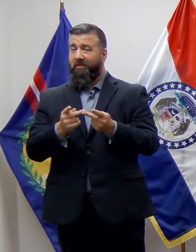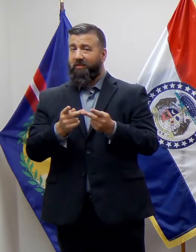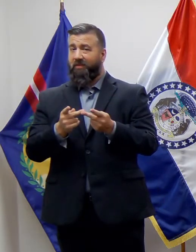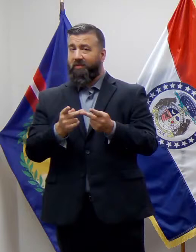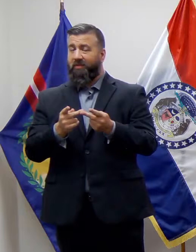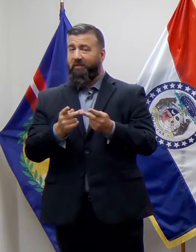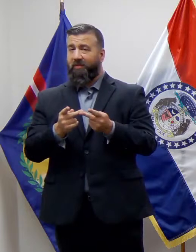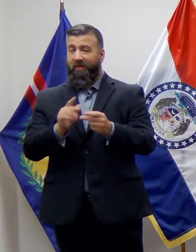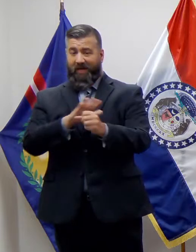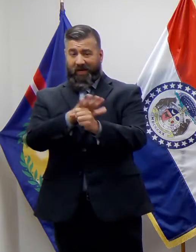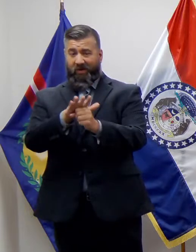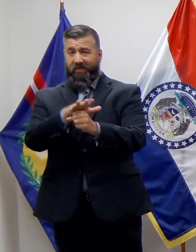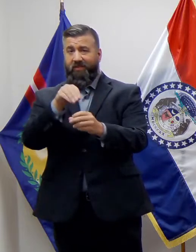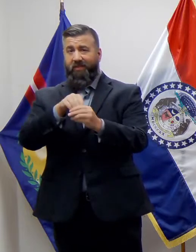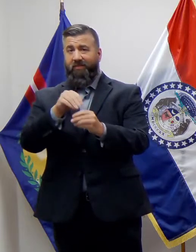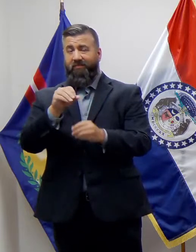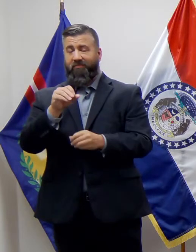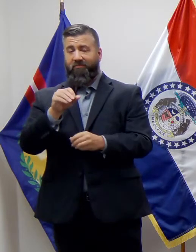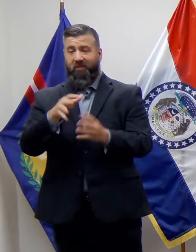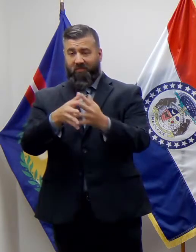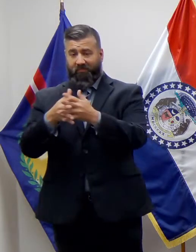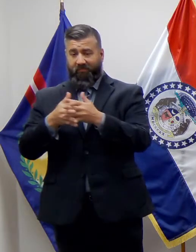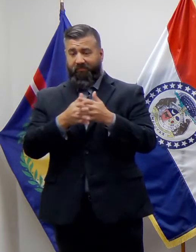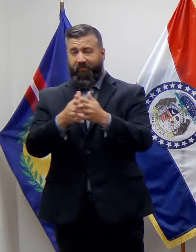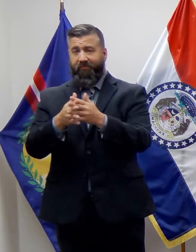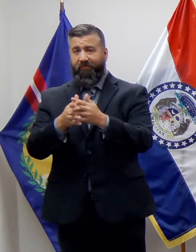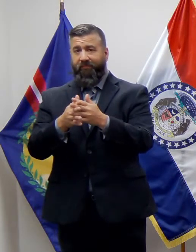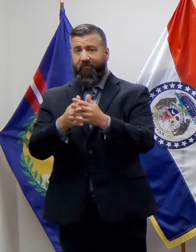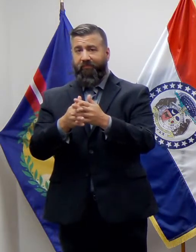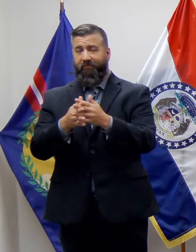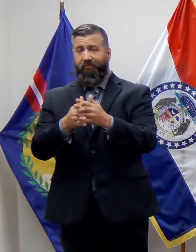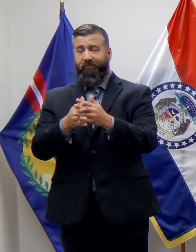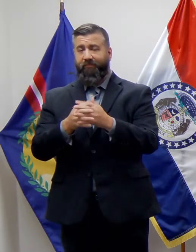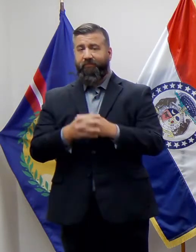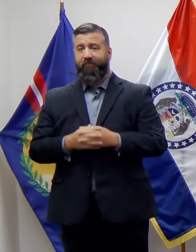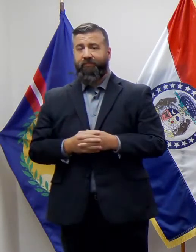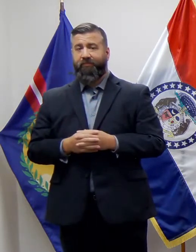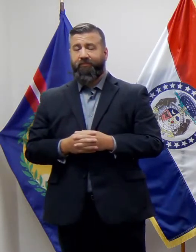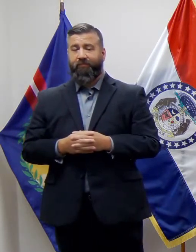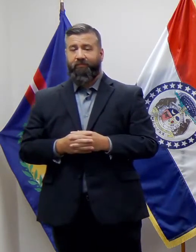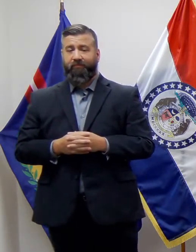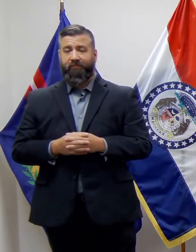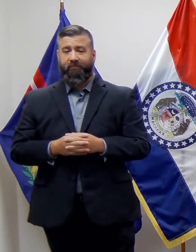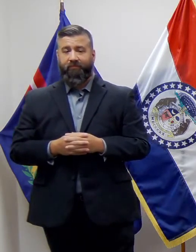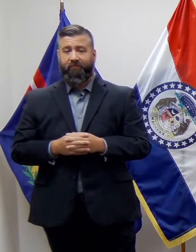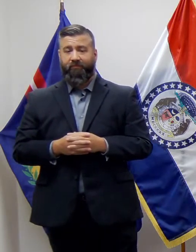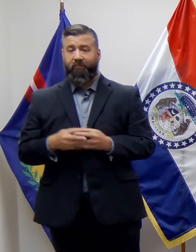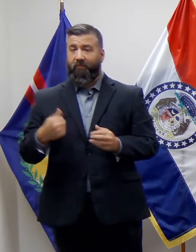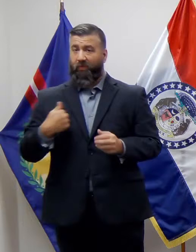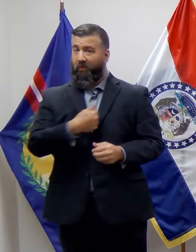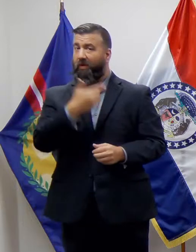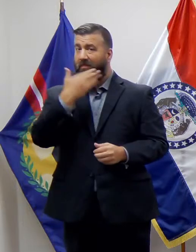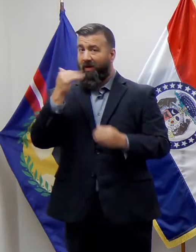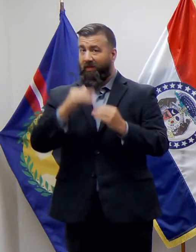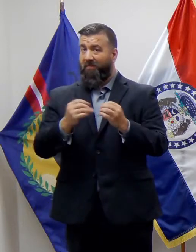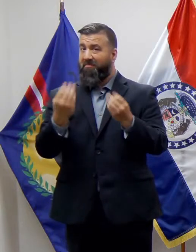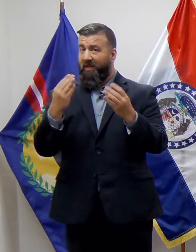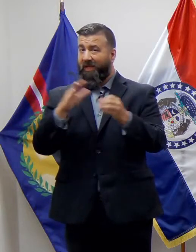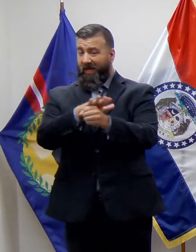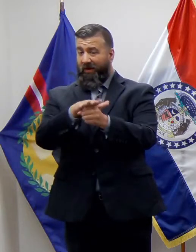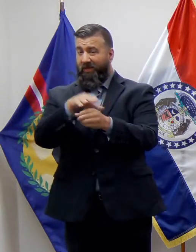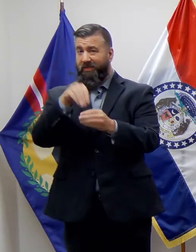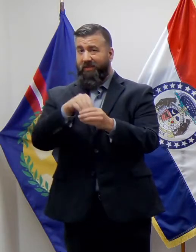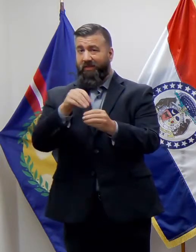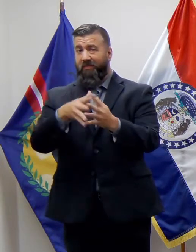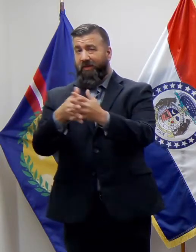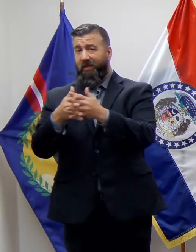positioned regions in the country in fighting this pandemic. We're better off than a lot of folks in the country because we